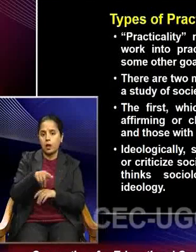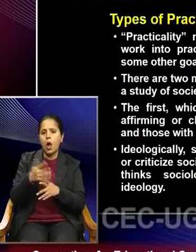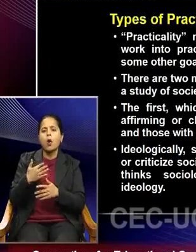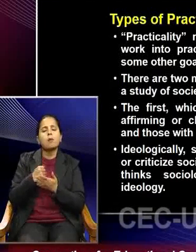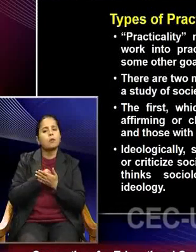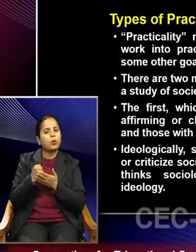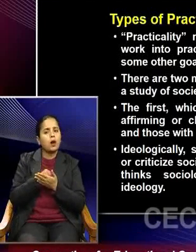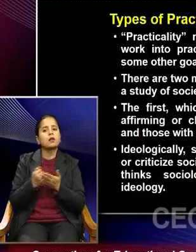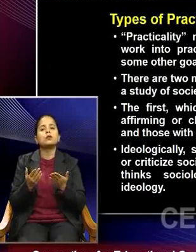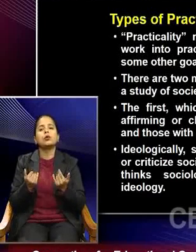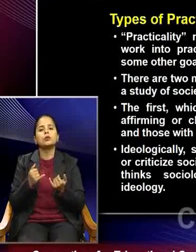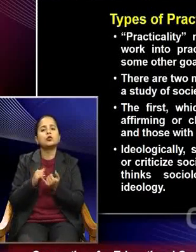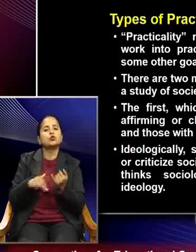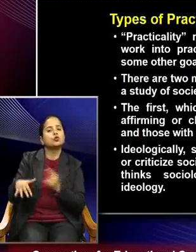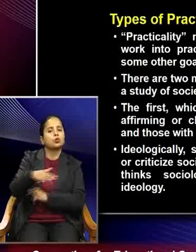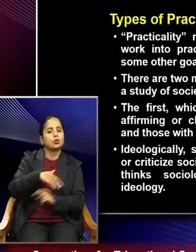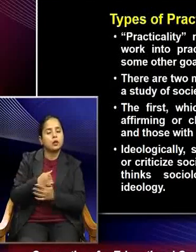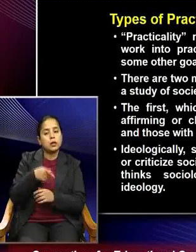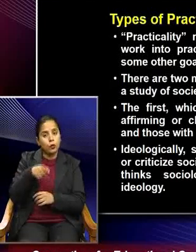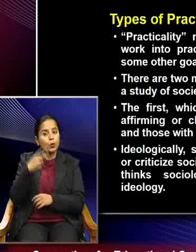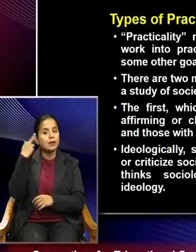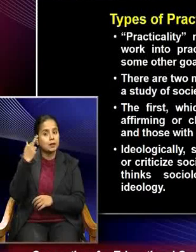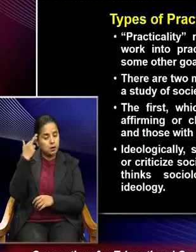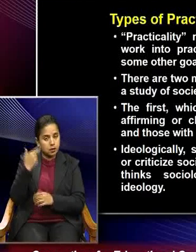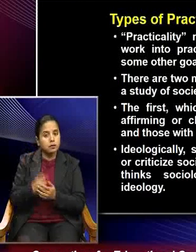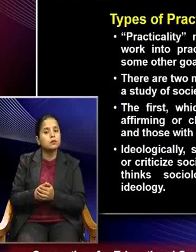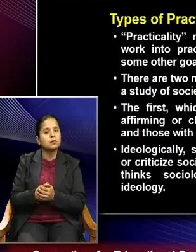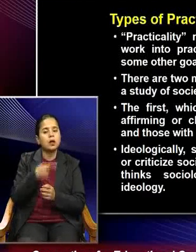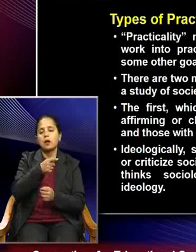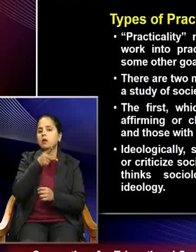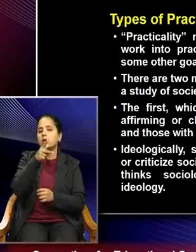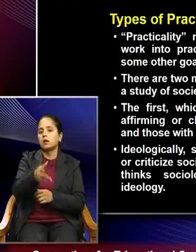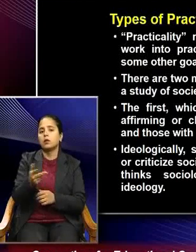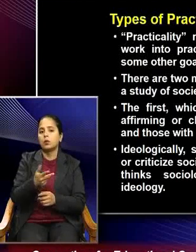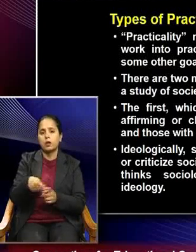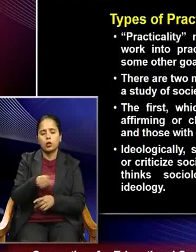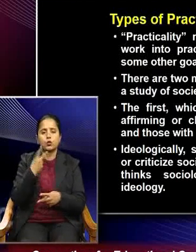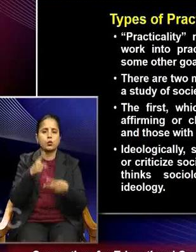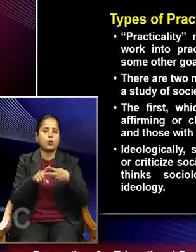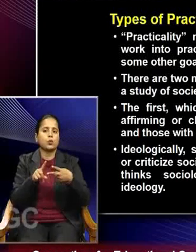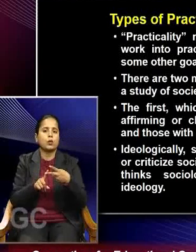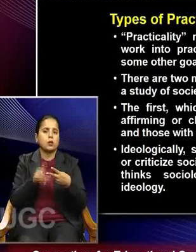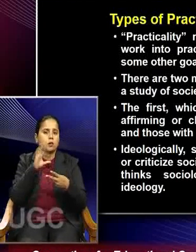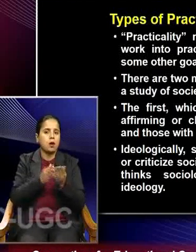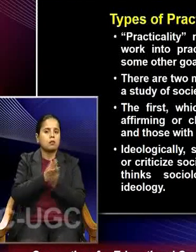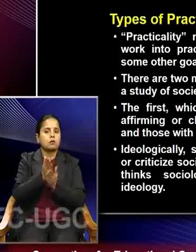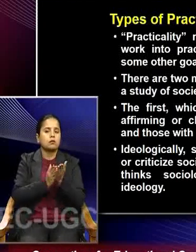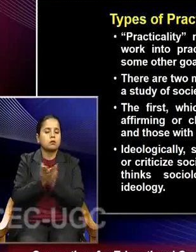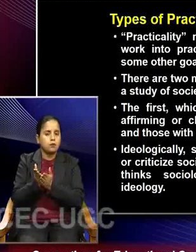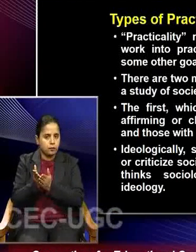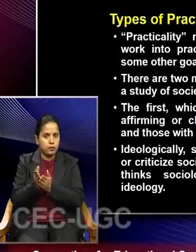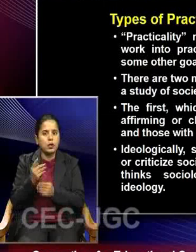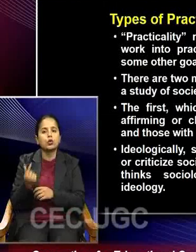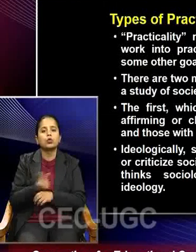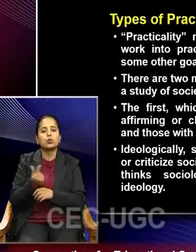practice sociology? And therefore, he says that there are two main kinds of